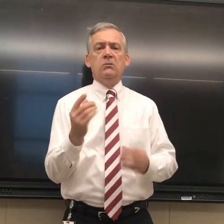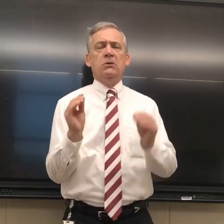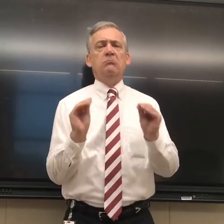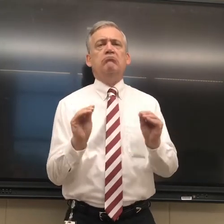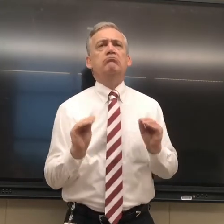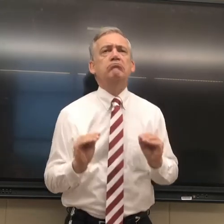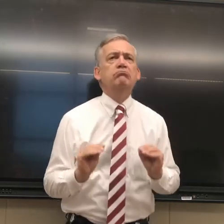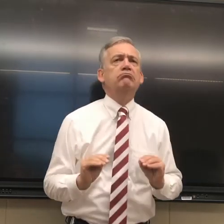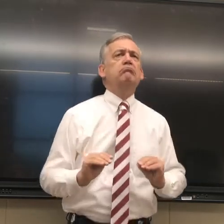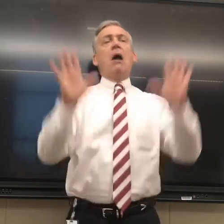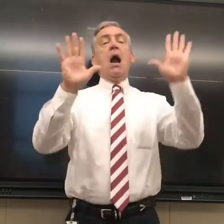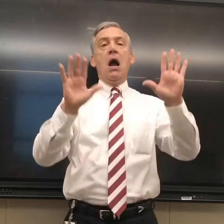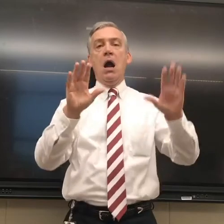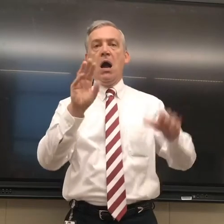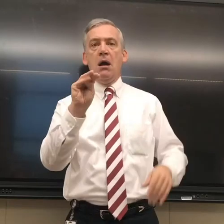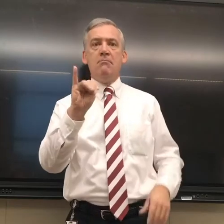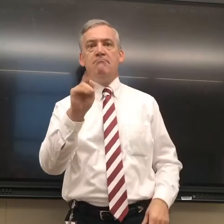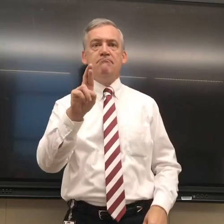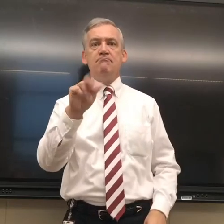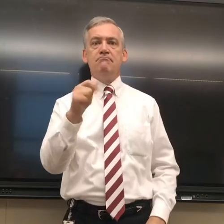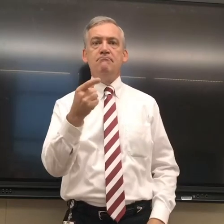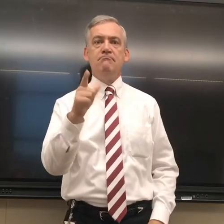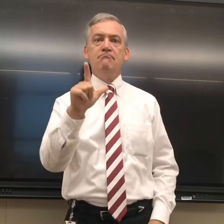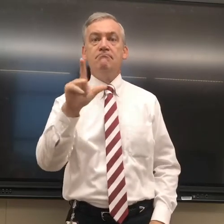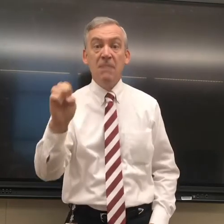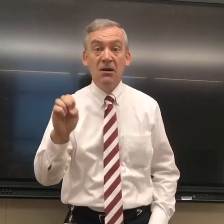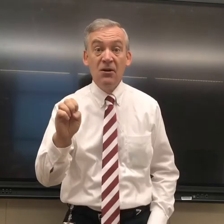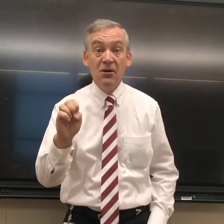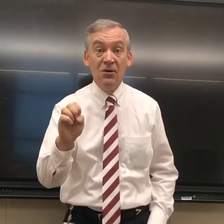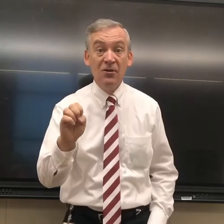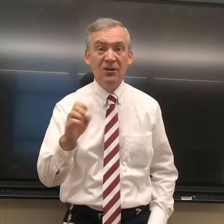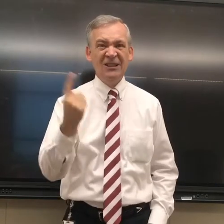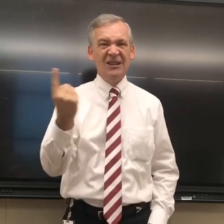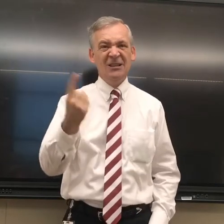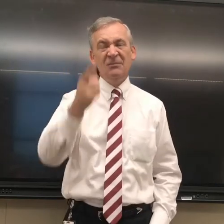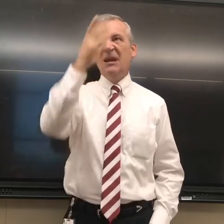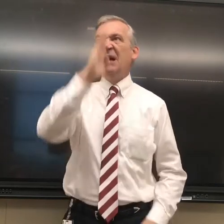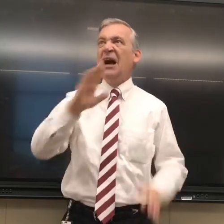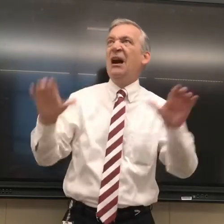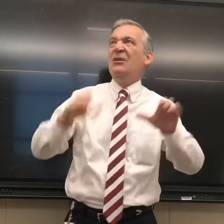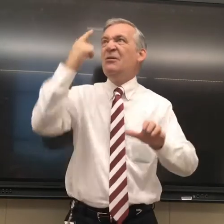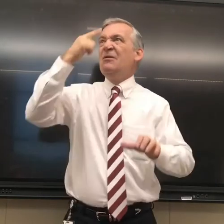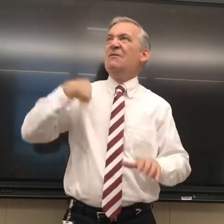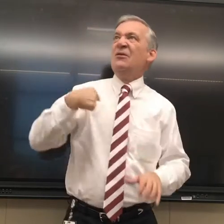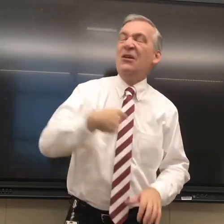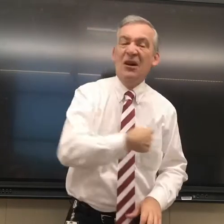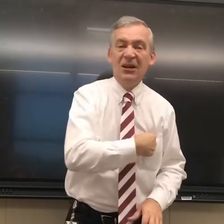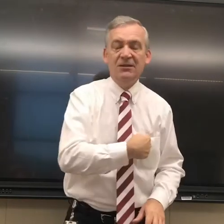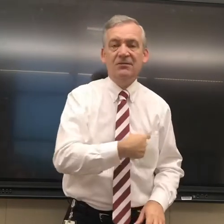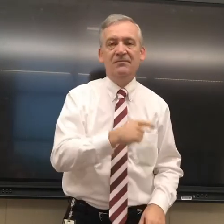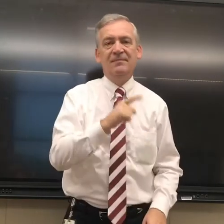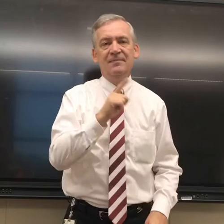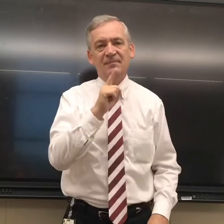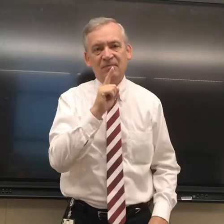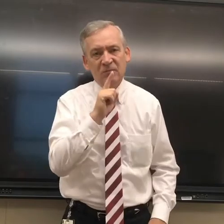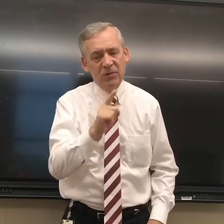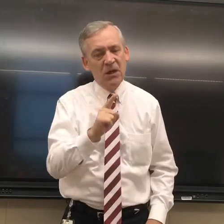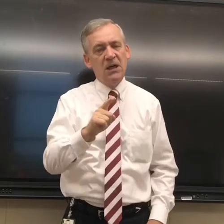amorphous in concept, but necessary if one were to have the grit to rise before